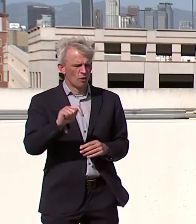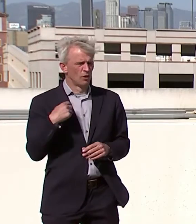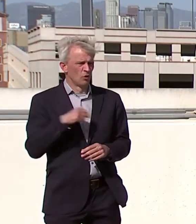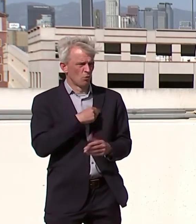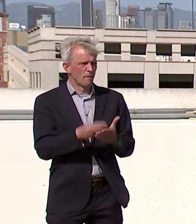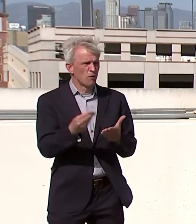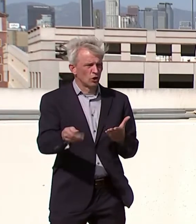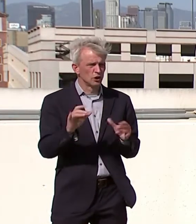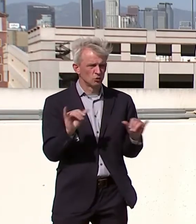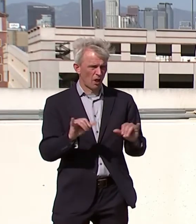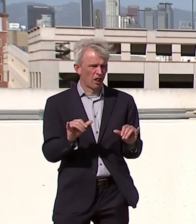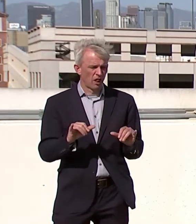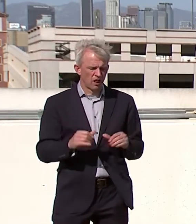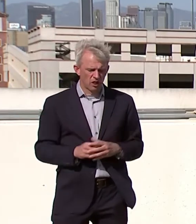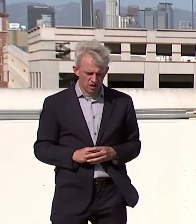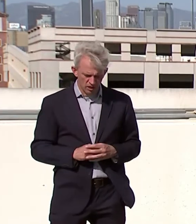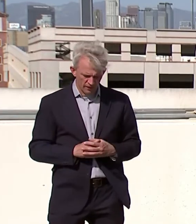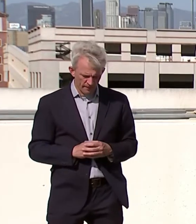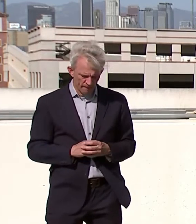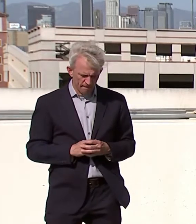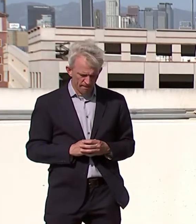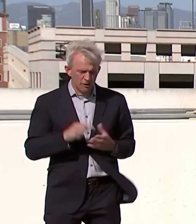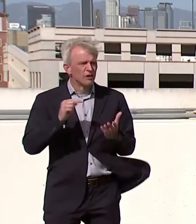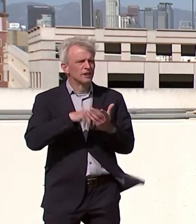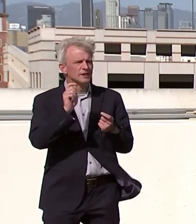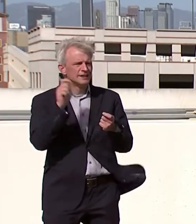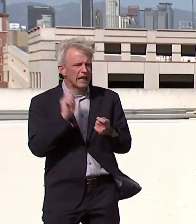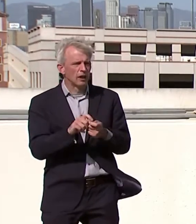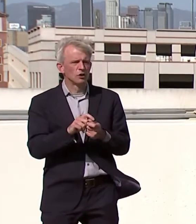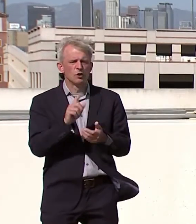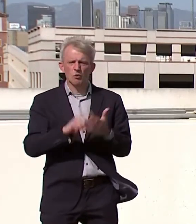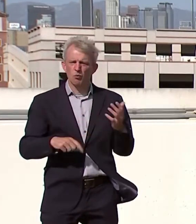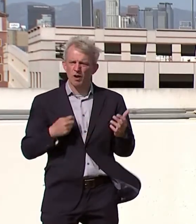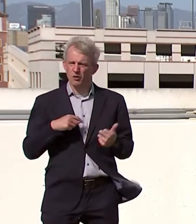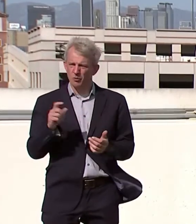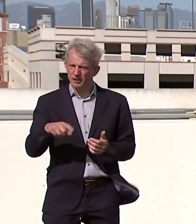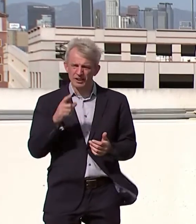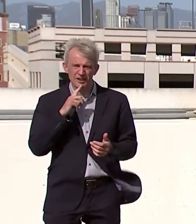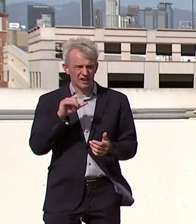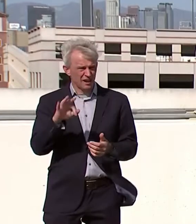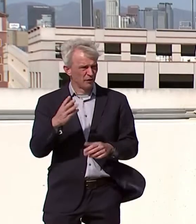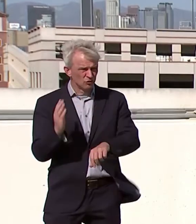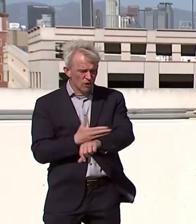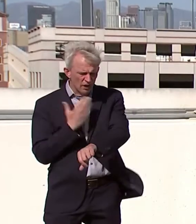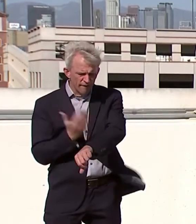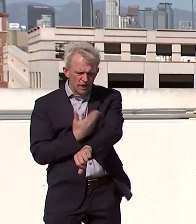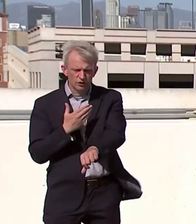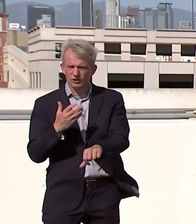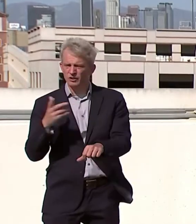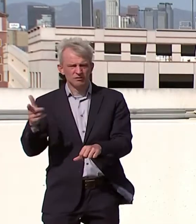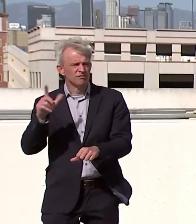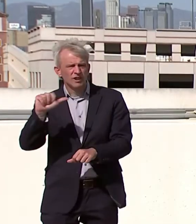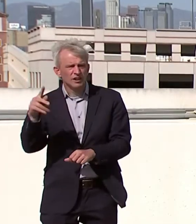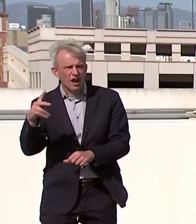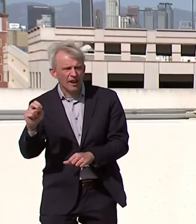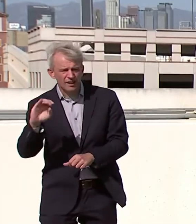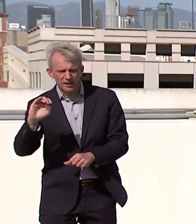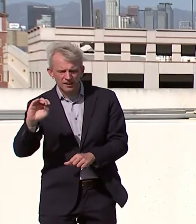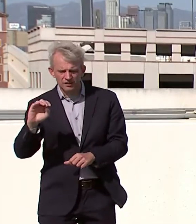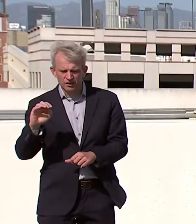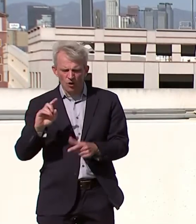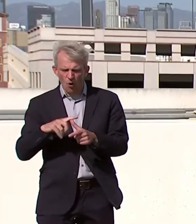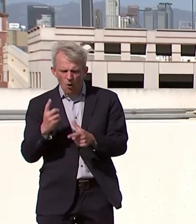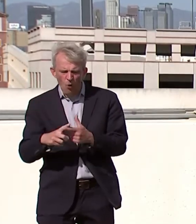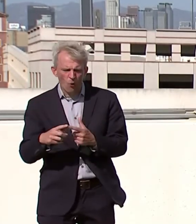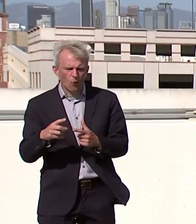as well for many. So this is exactly what we need, when we, whether it's a public works improvement like at the lake, or whether it's longer term in communities